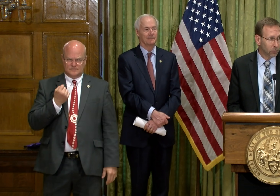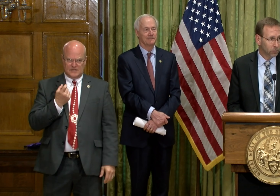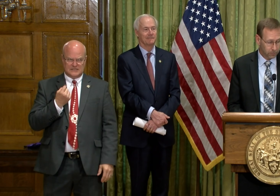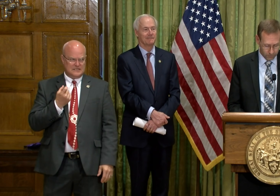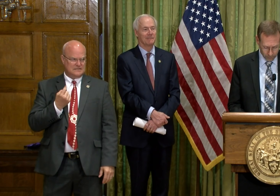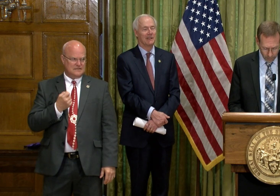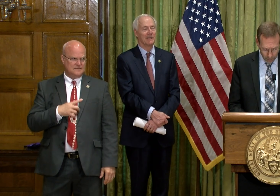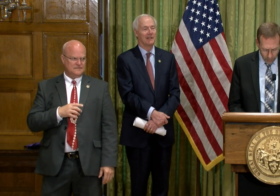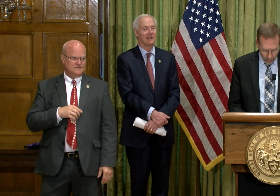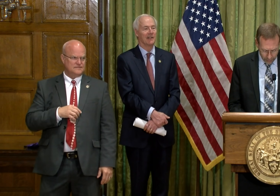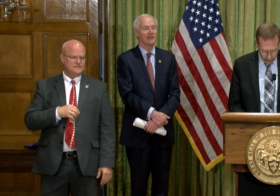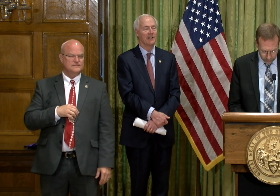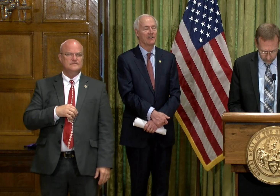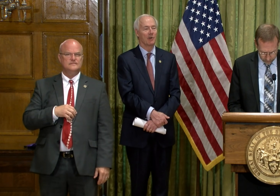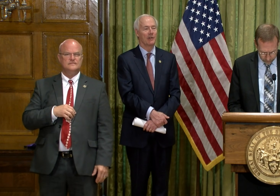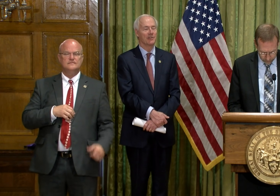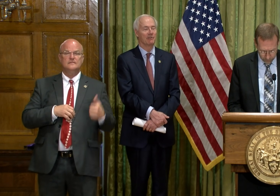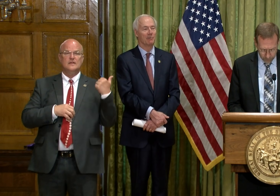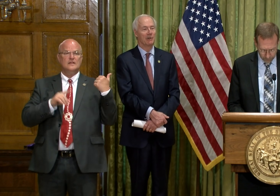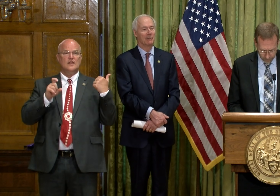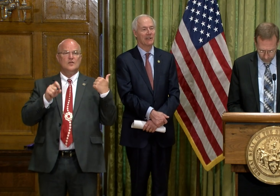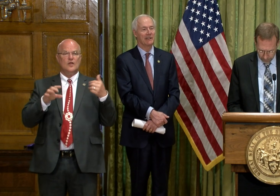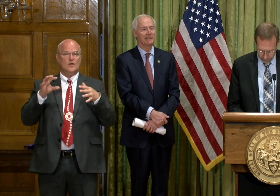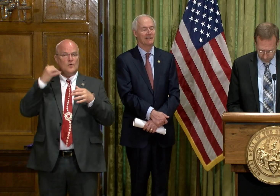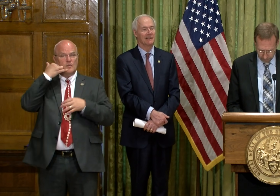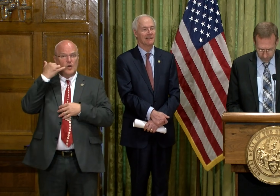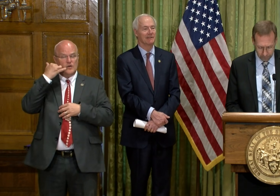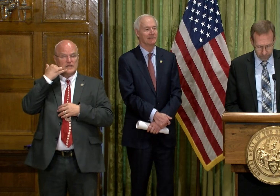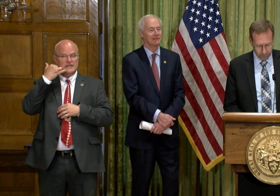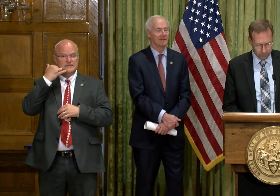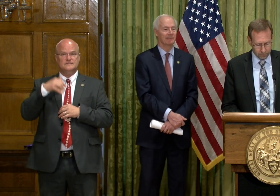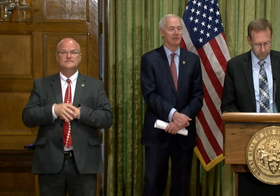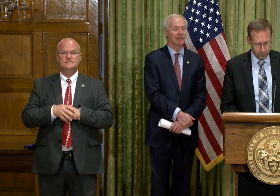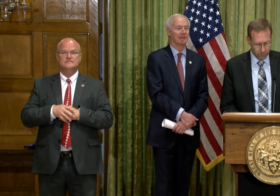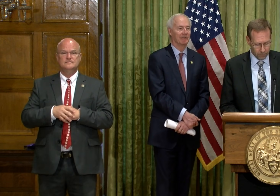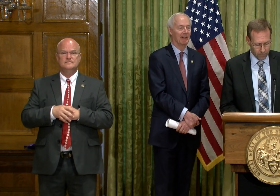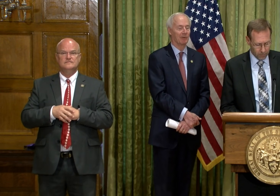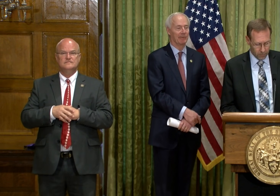make sense? Another question remotely.